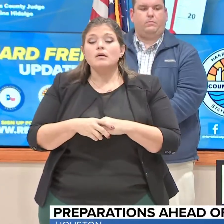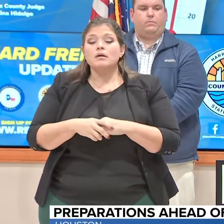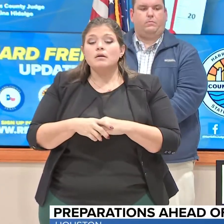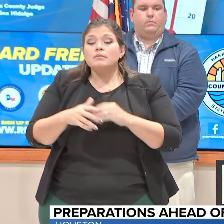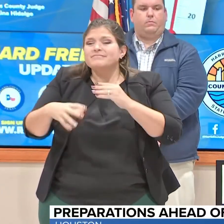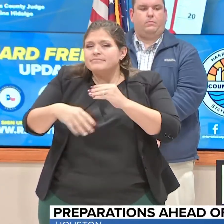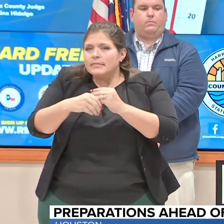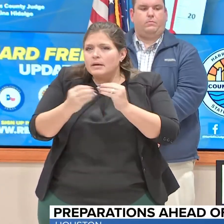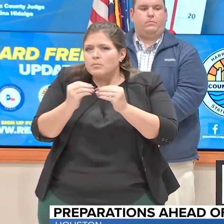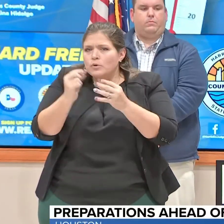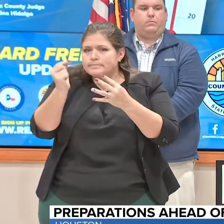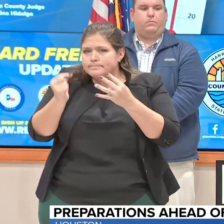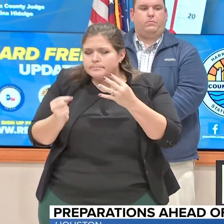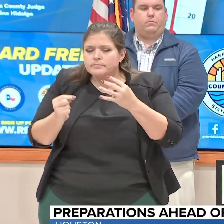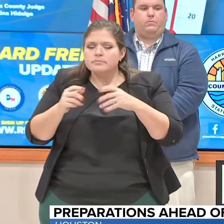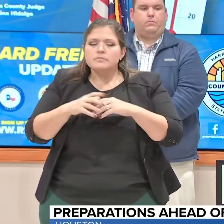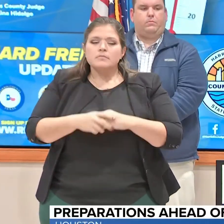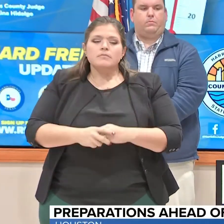things